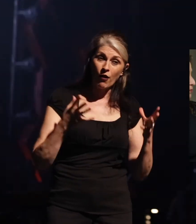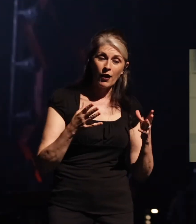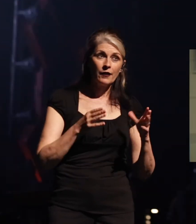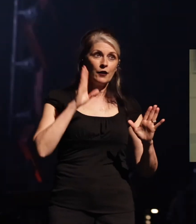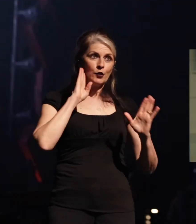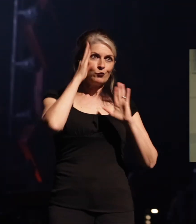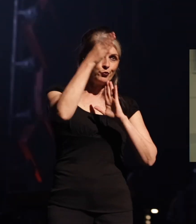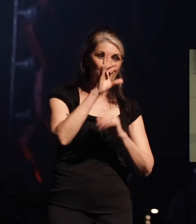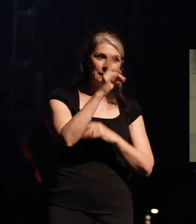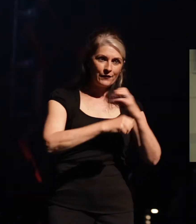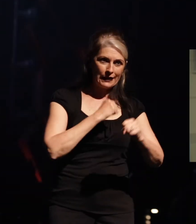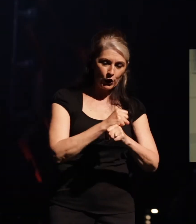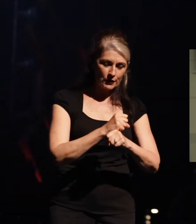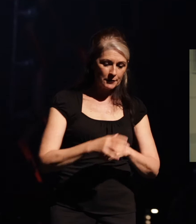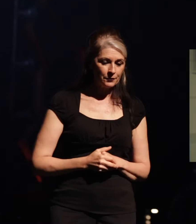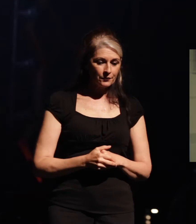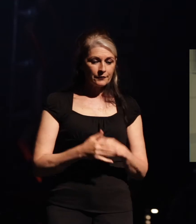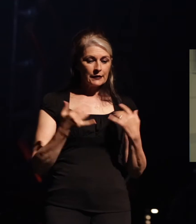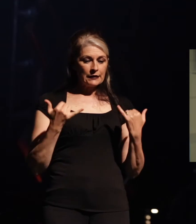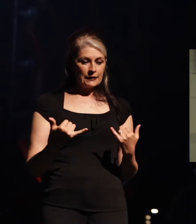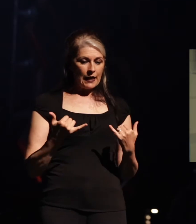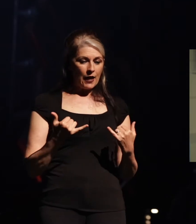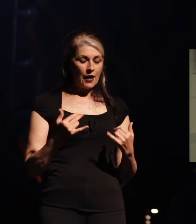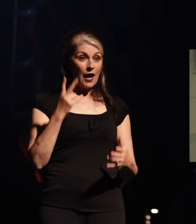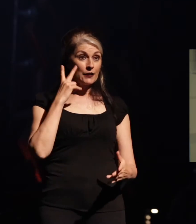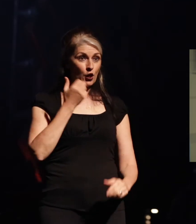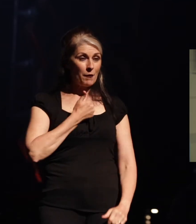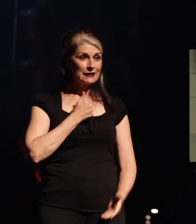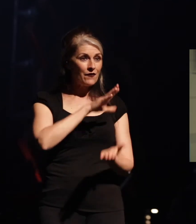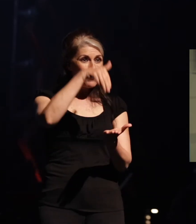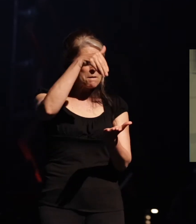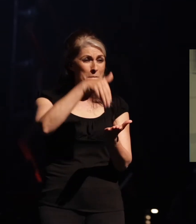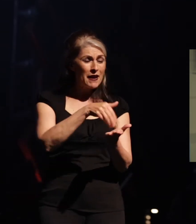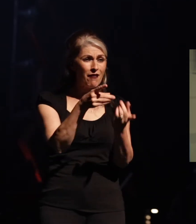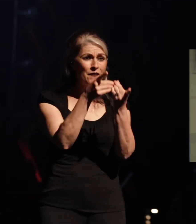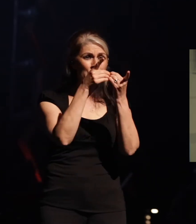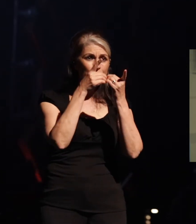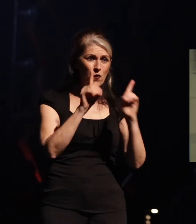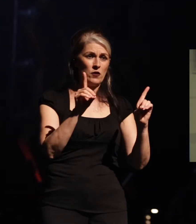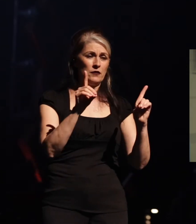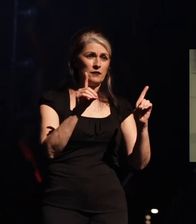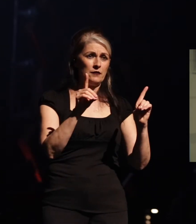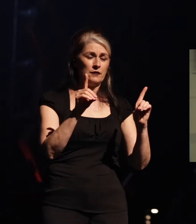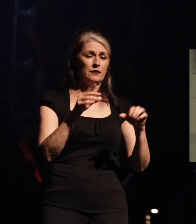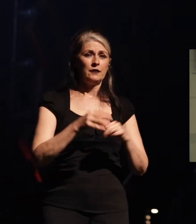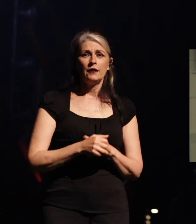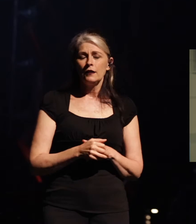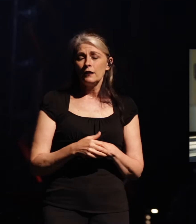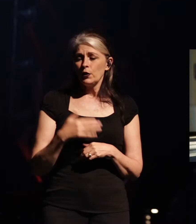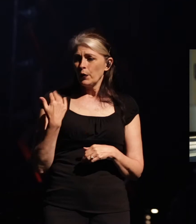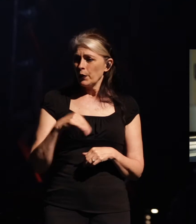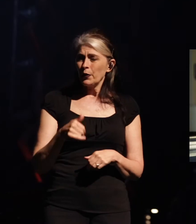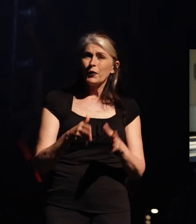7 years, and I saw myself in the middle of a divorce and just asking the